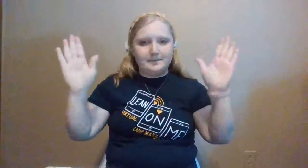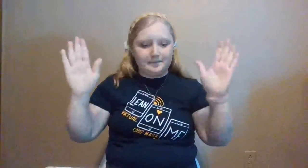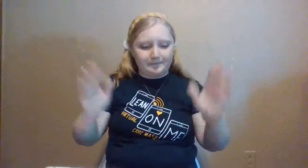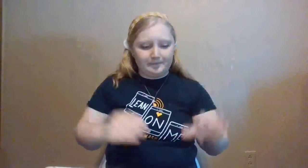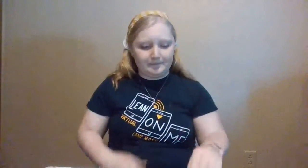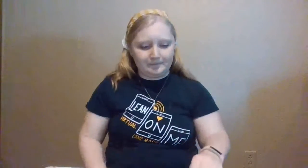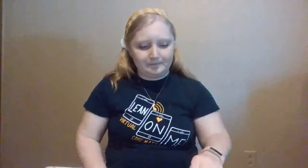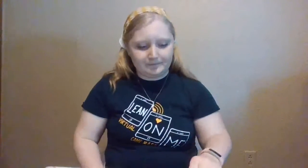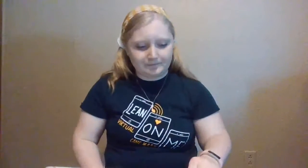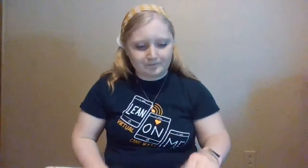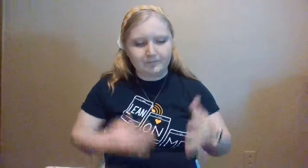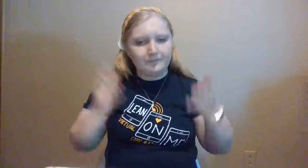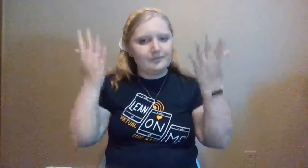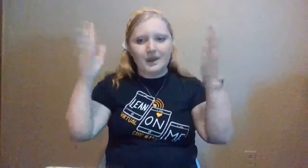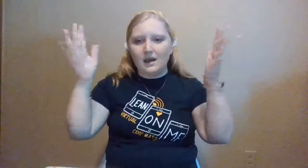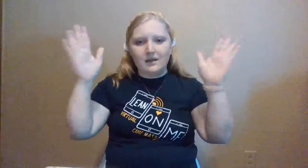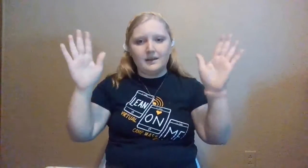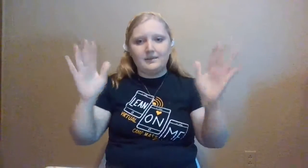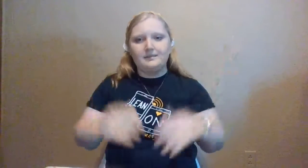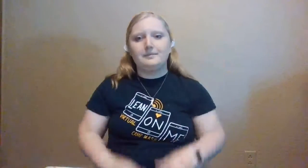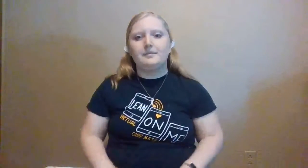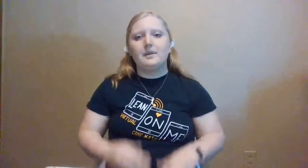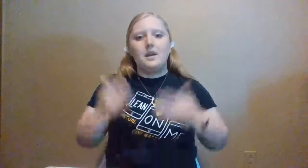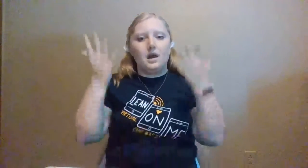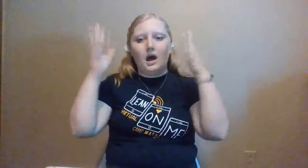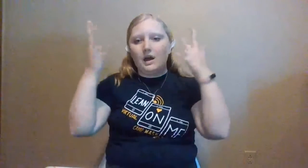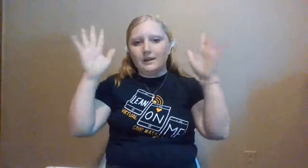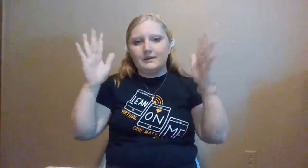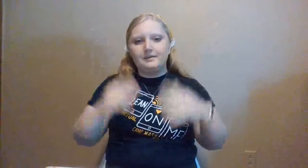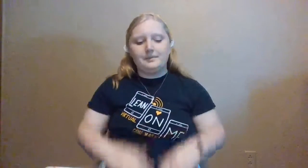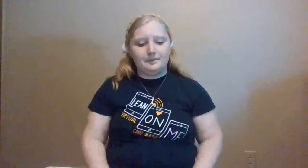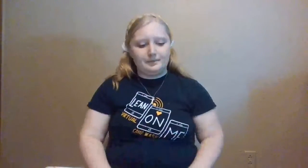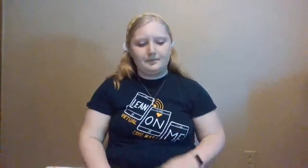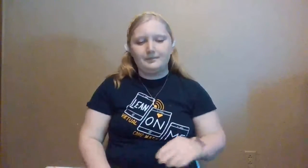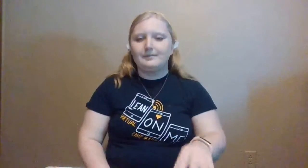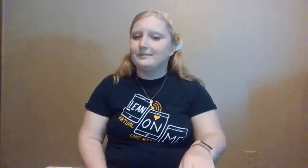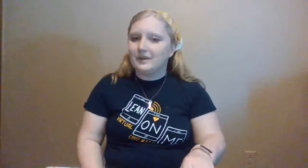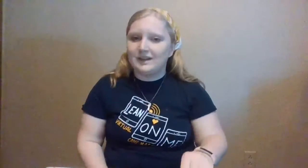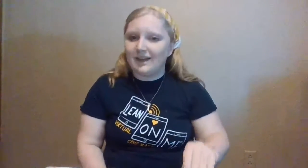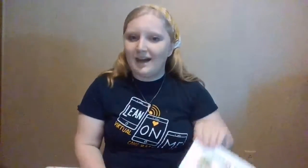done. All done. All done. Just like that.